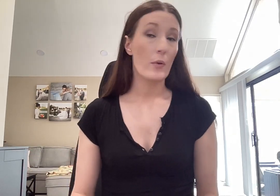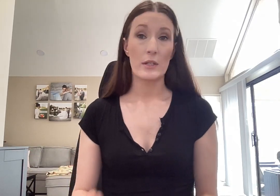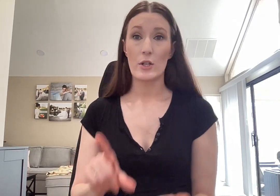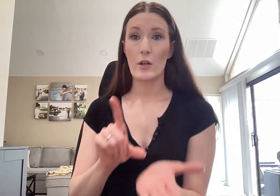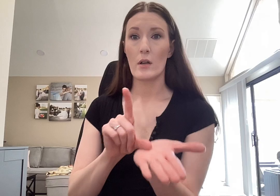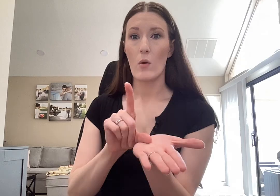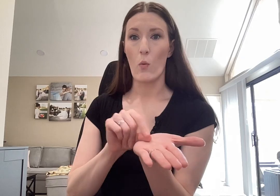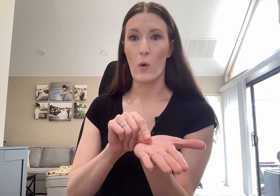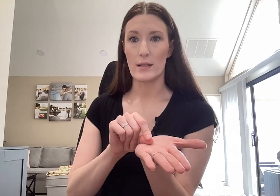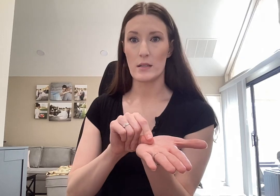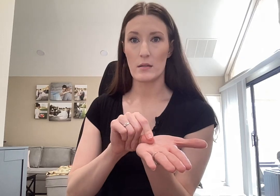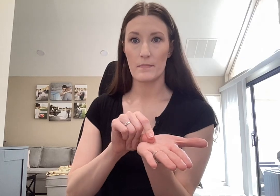Printer, once.